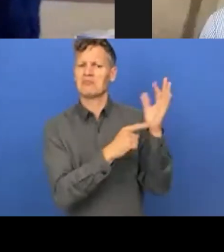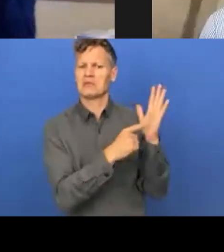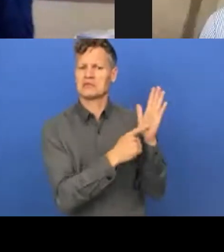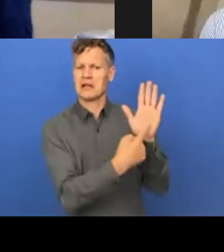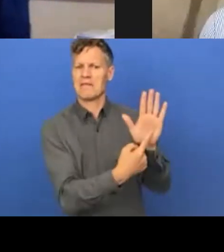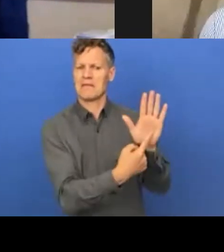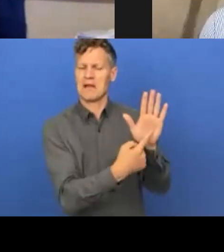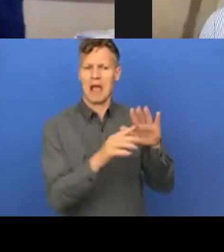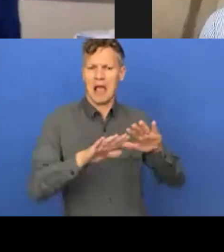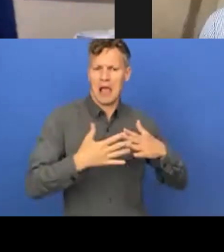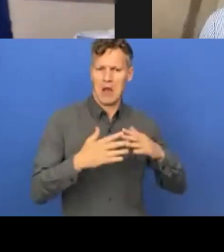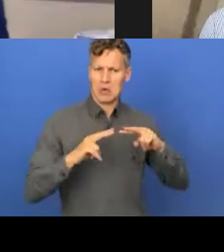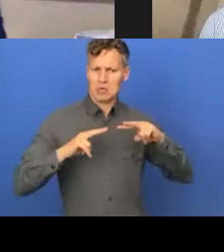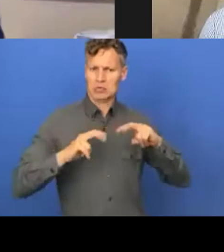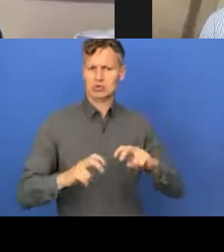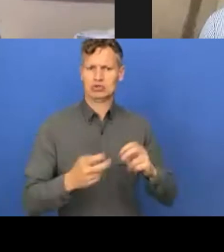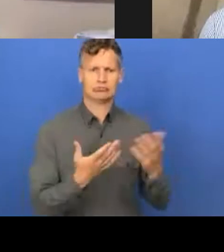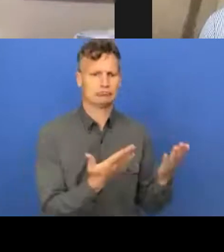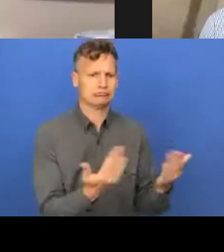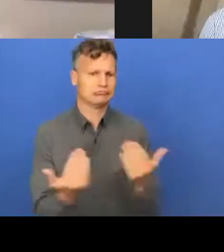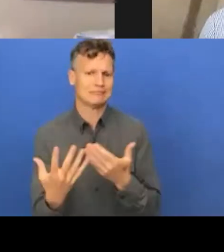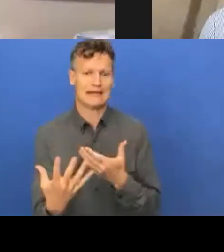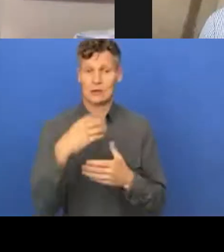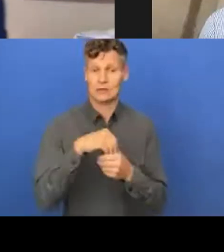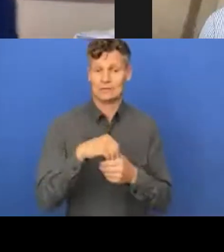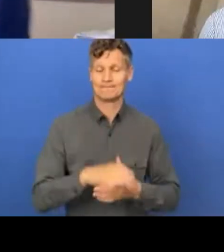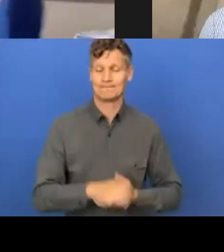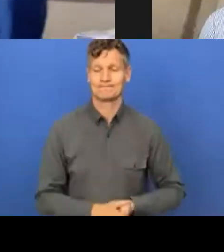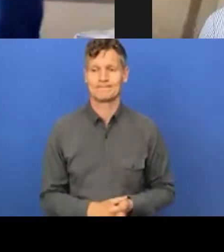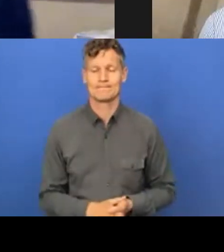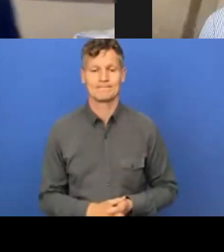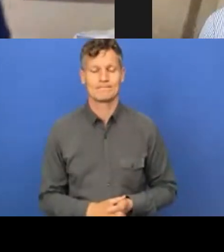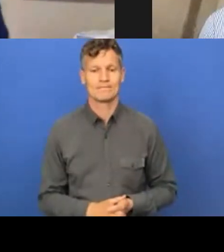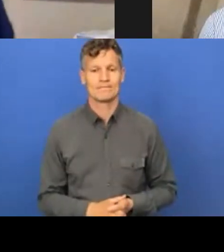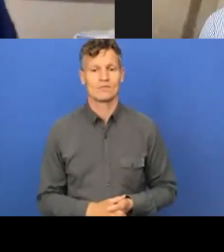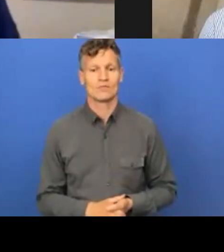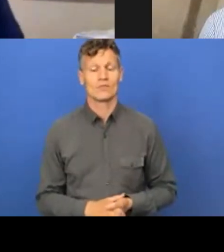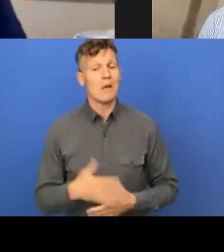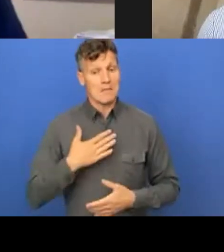inclusive, I've actually found that a really useful starting point is